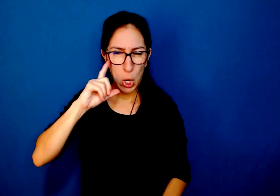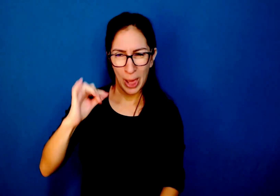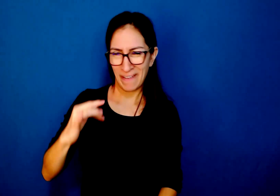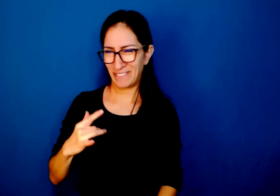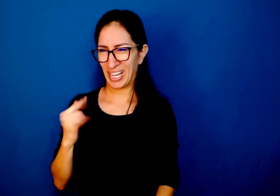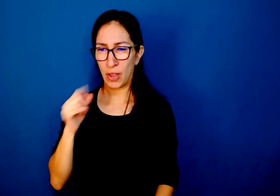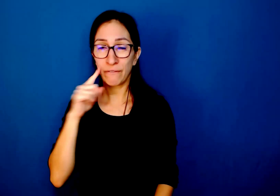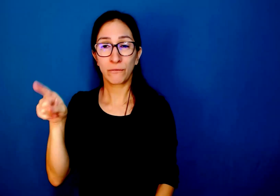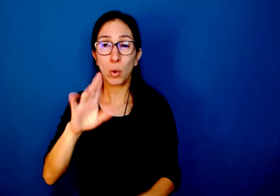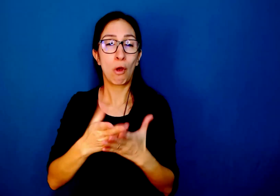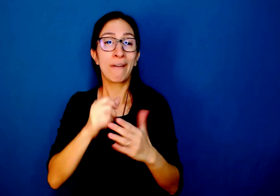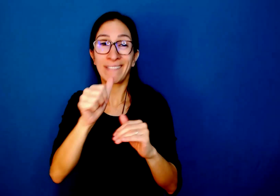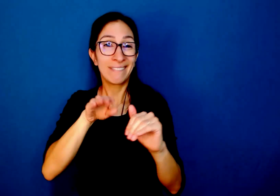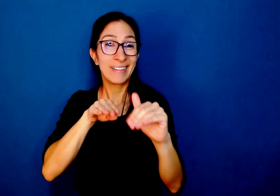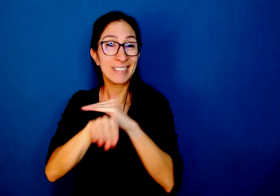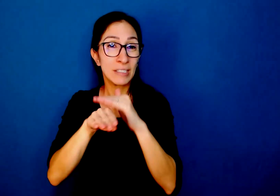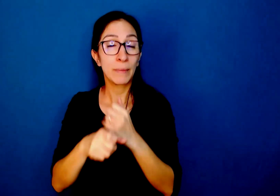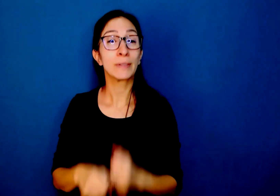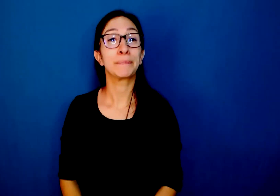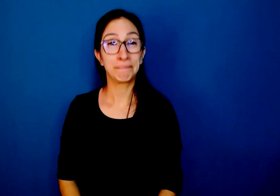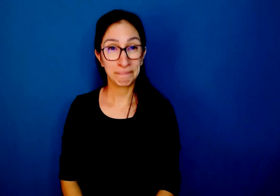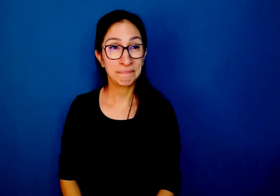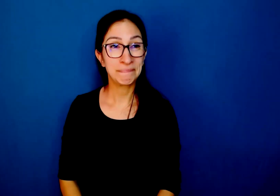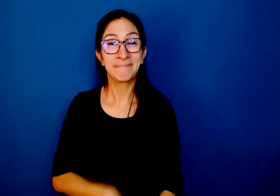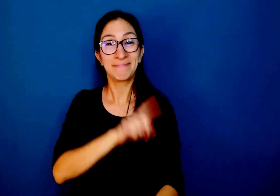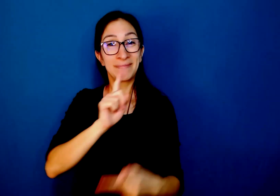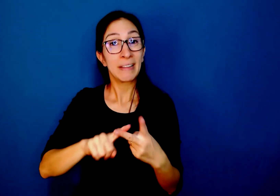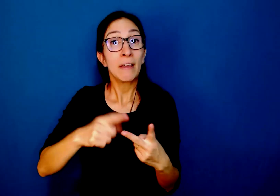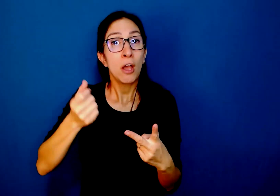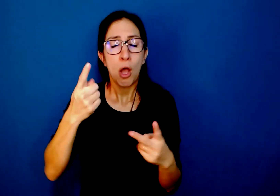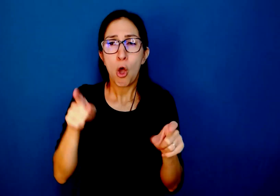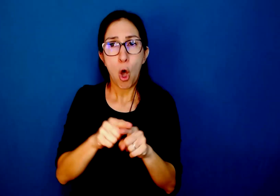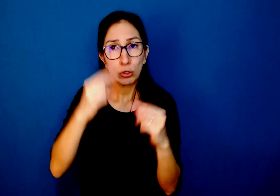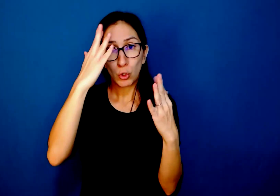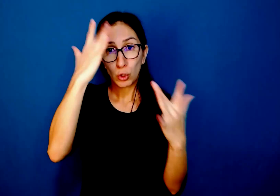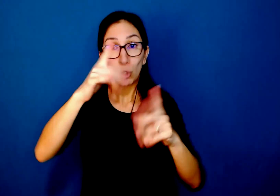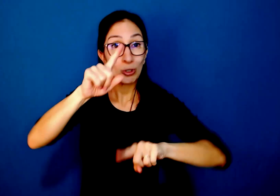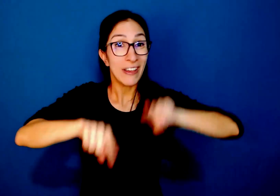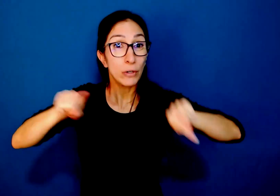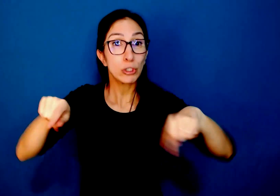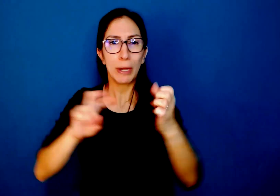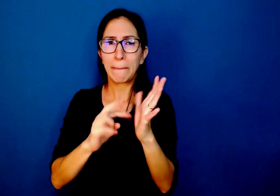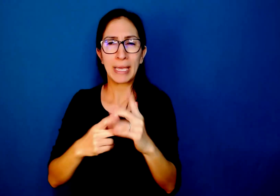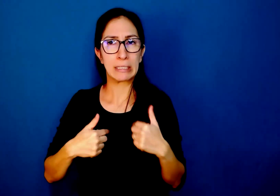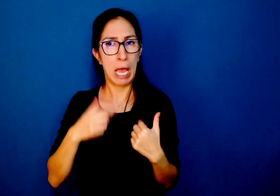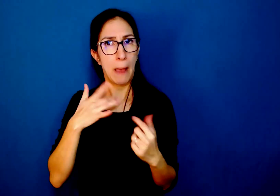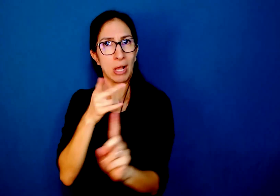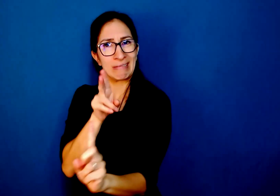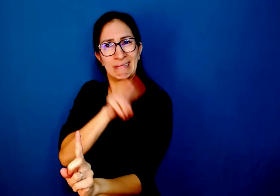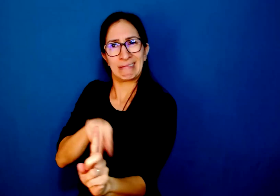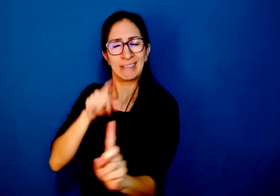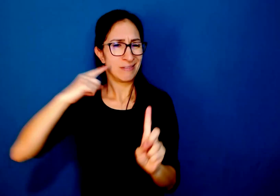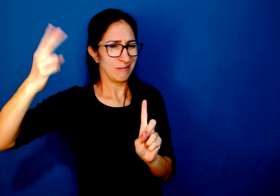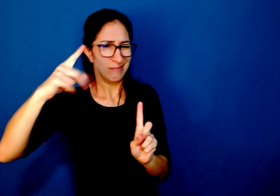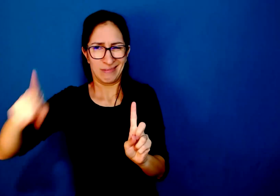I'm also neurodivergent, which means I process information differently from what society deems typical. In